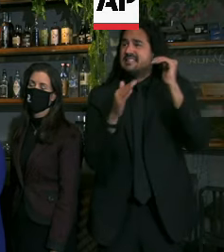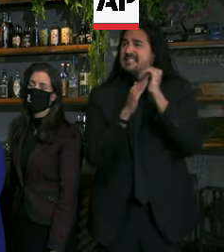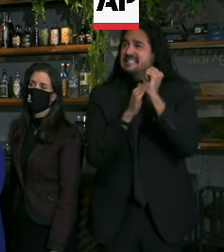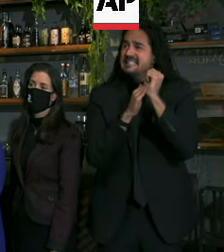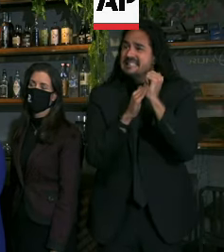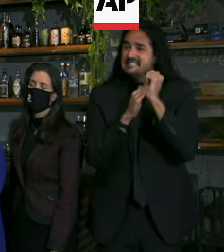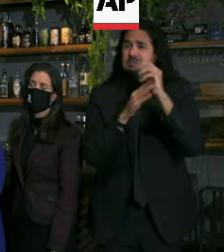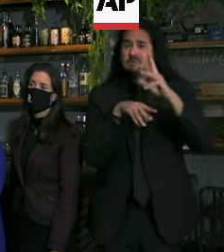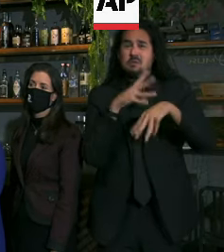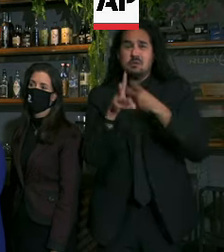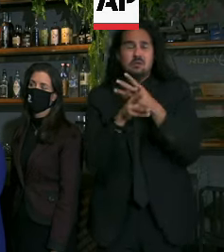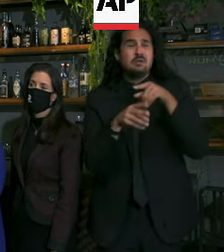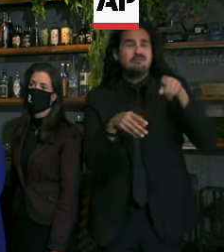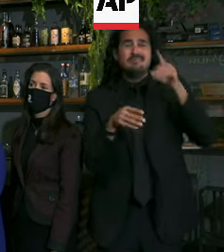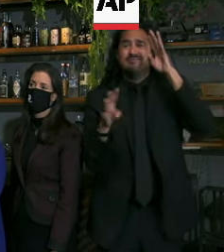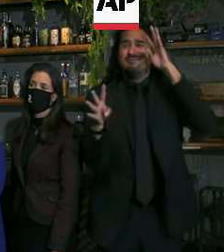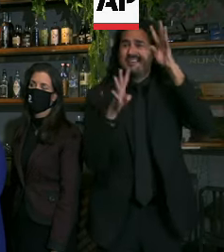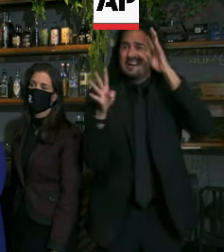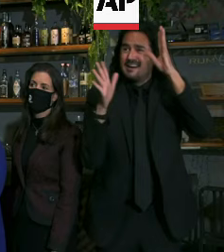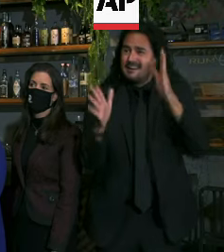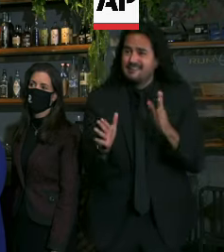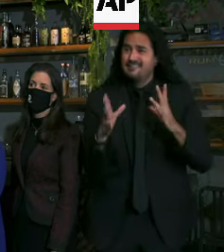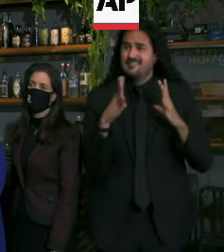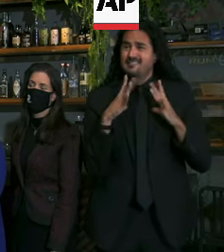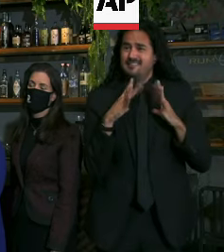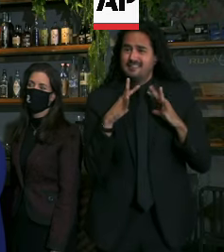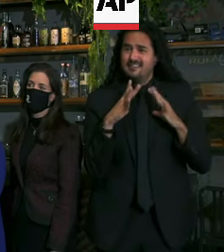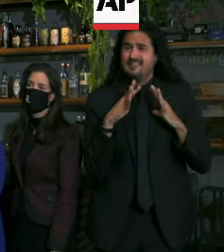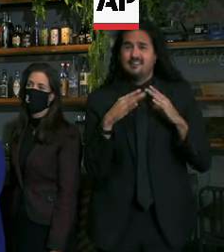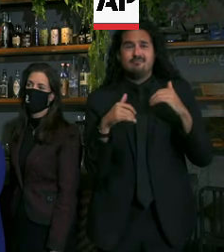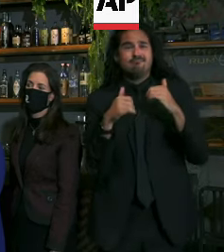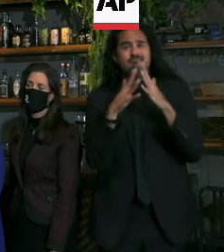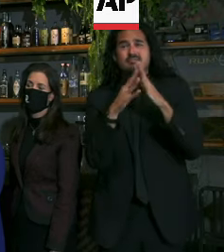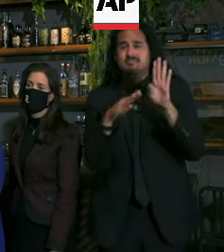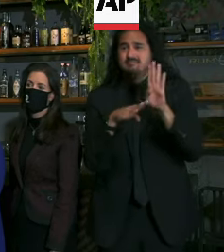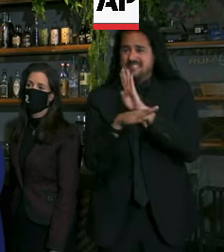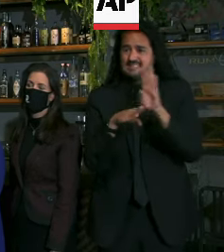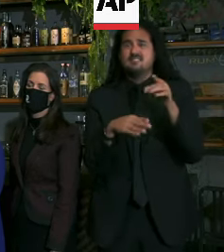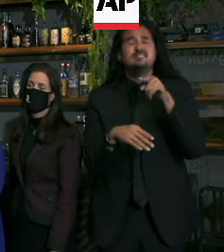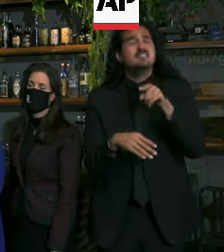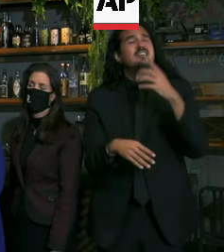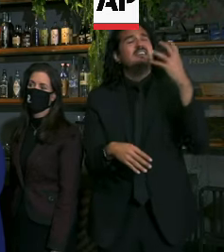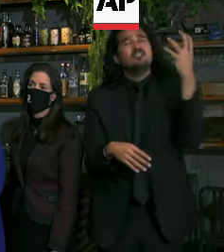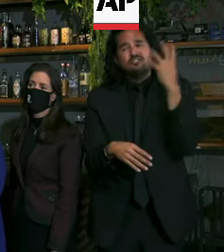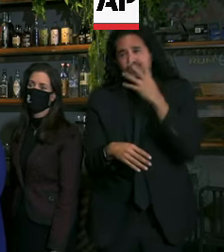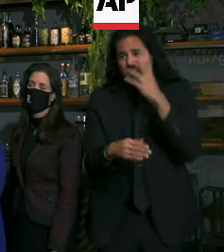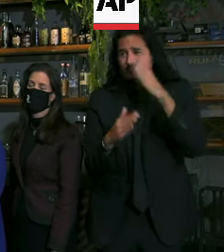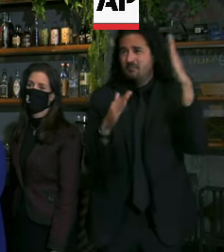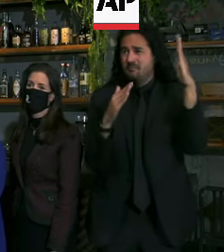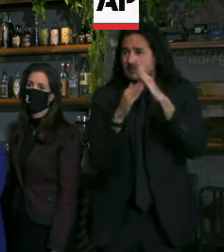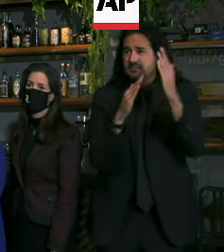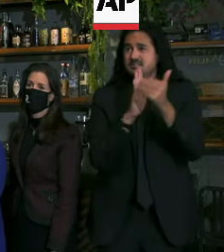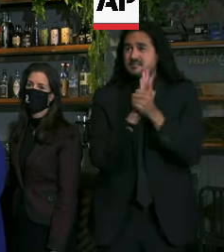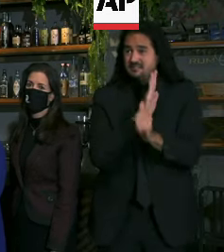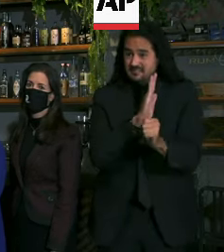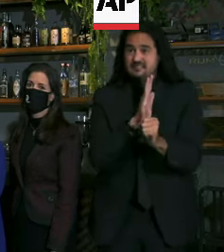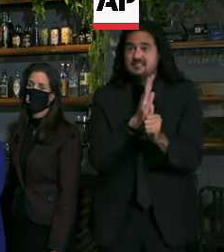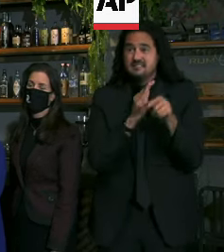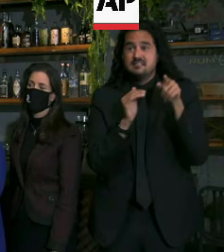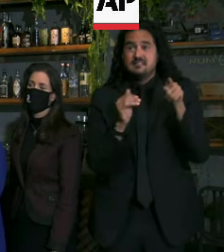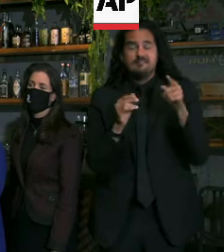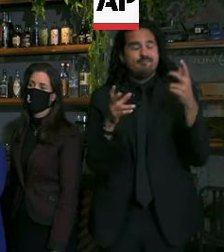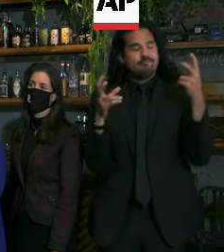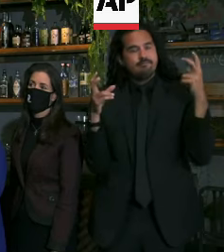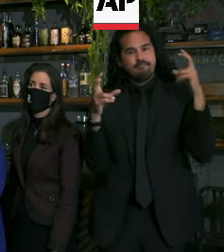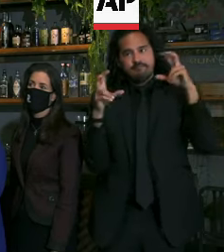mean, what an extraordinary, extraordinary talent. He has invested untold amounts